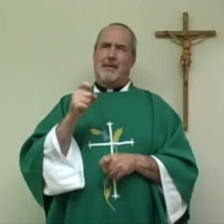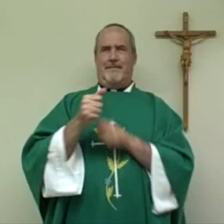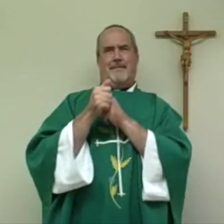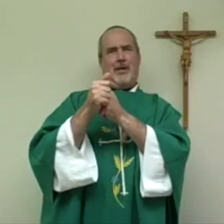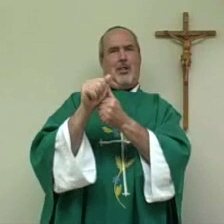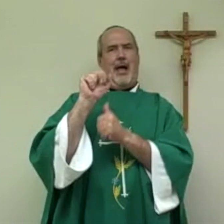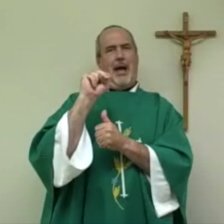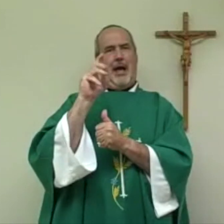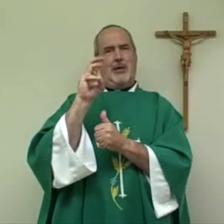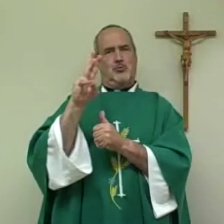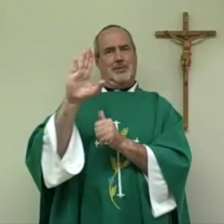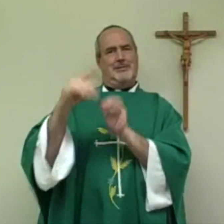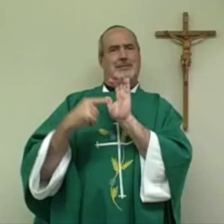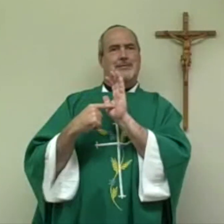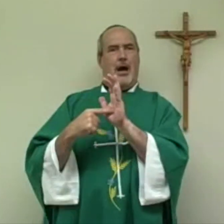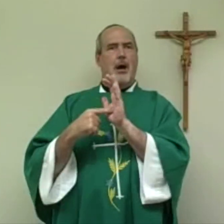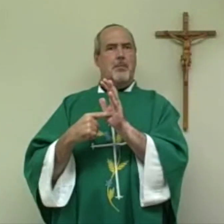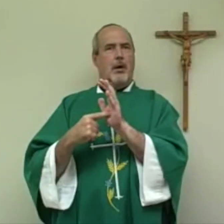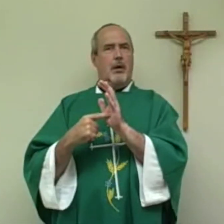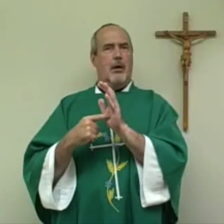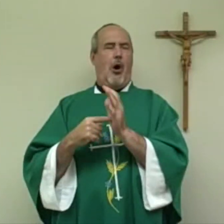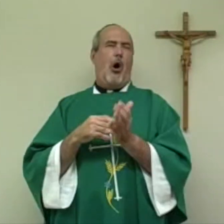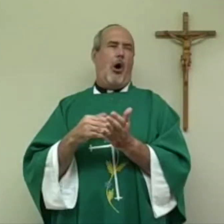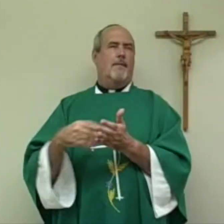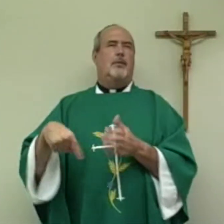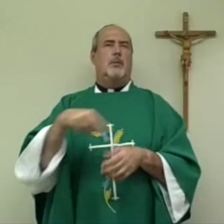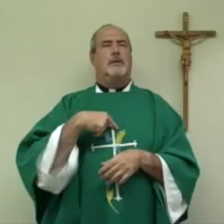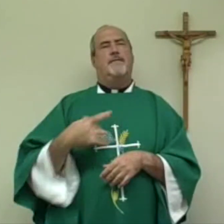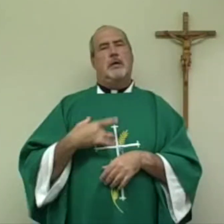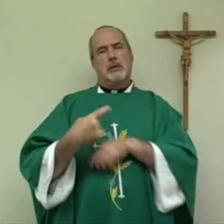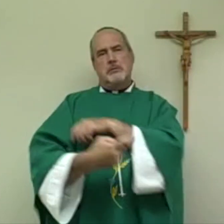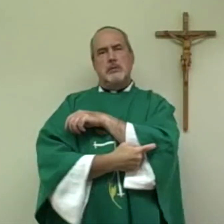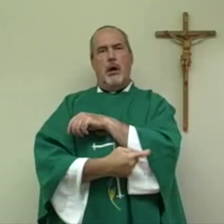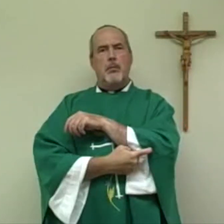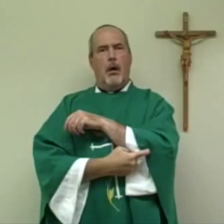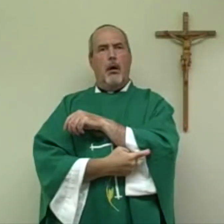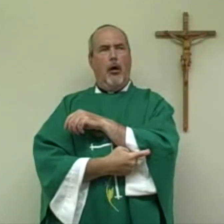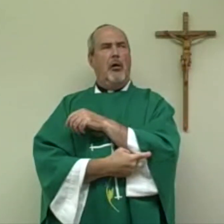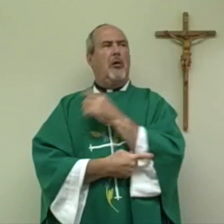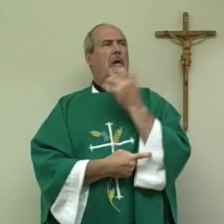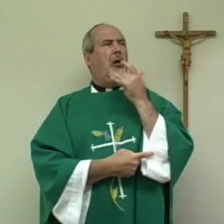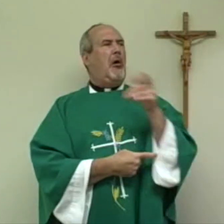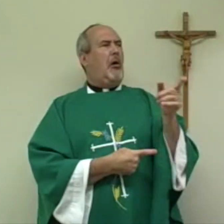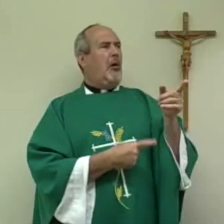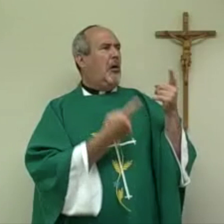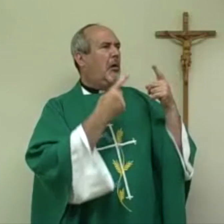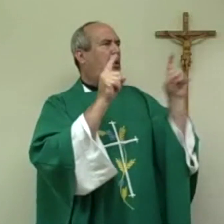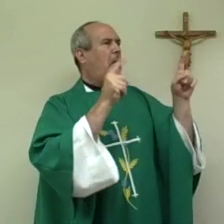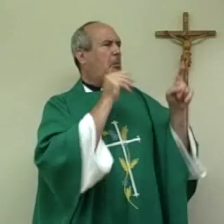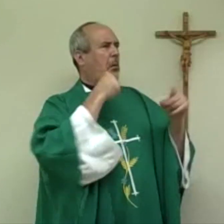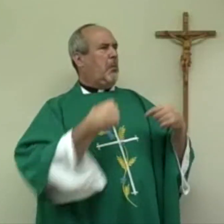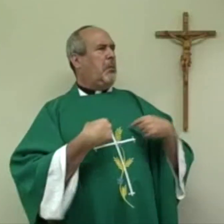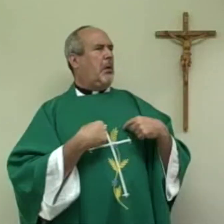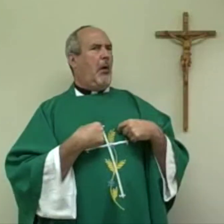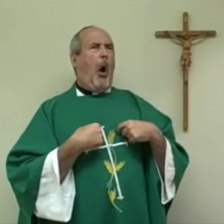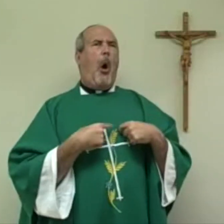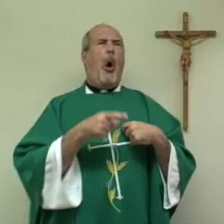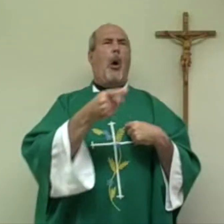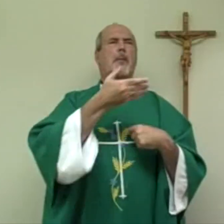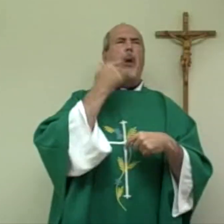And I think it's the same with us. Andrew sets a great example where often we feel tempted to say, "Oh, why